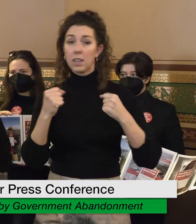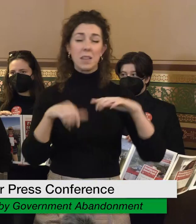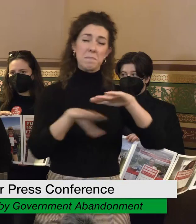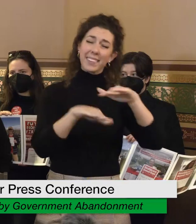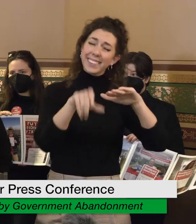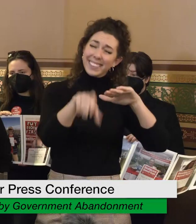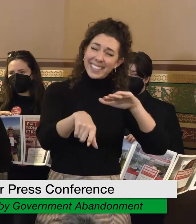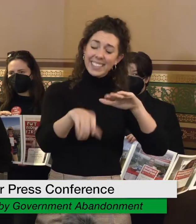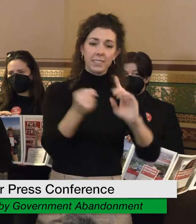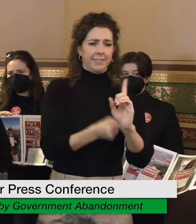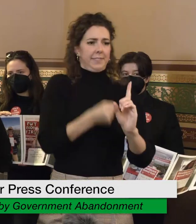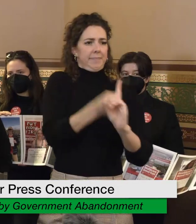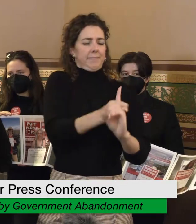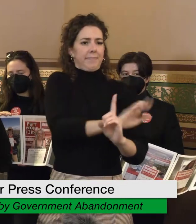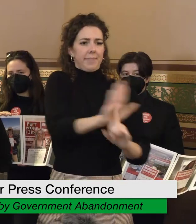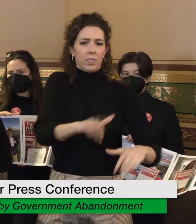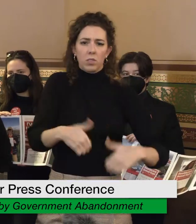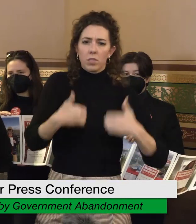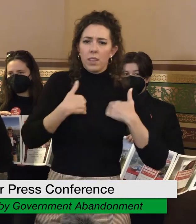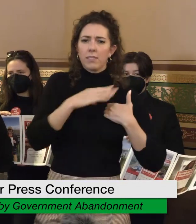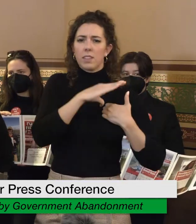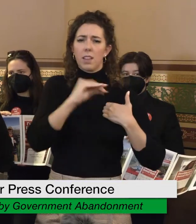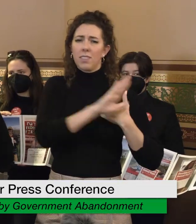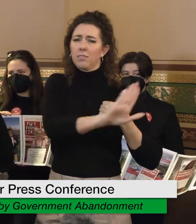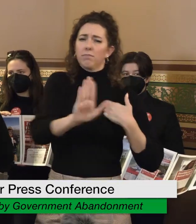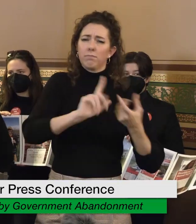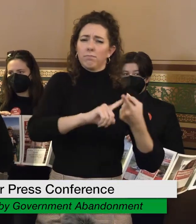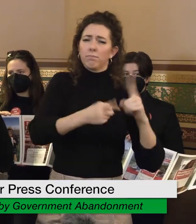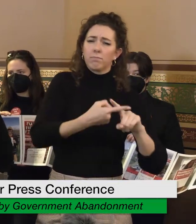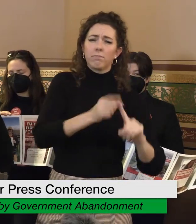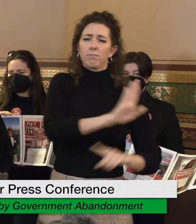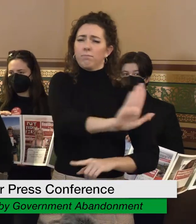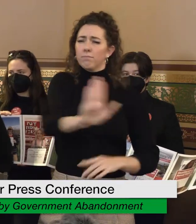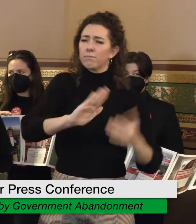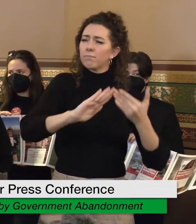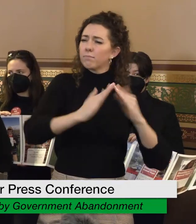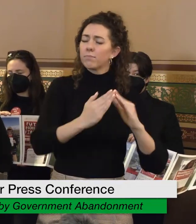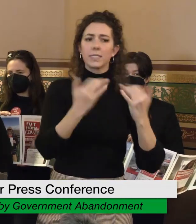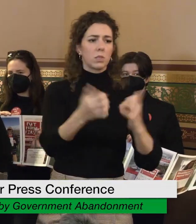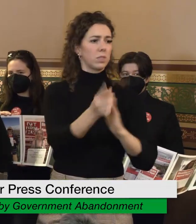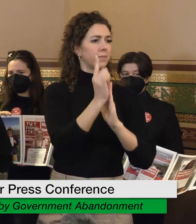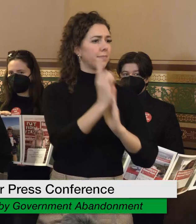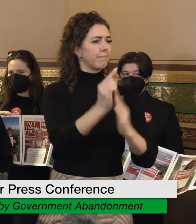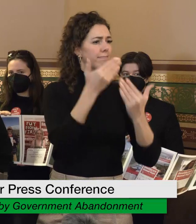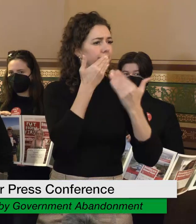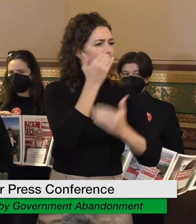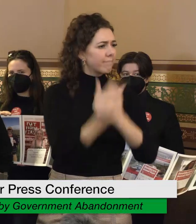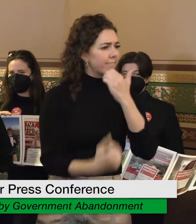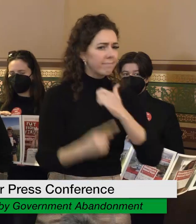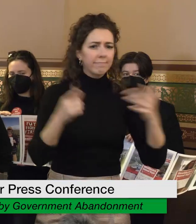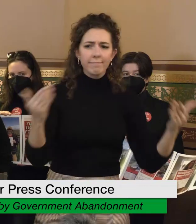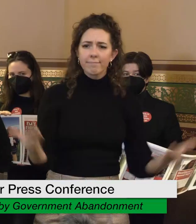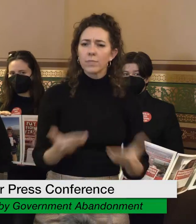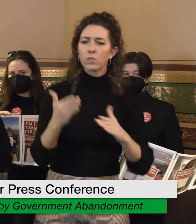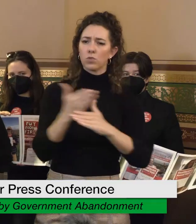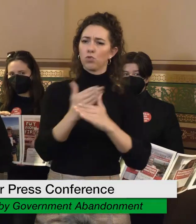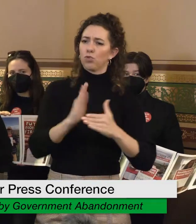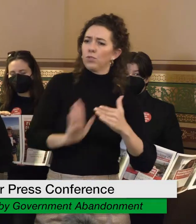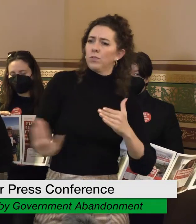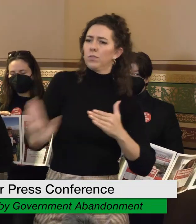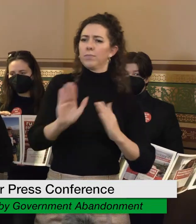lives and the lives of people in our communities. I'd like to take this moment to thank everybody here for sharing their